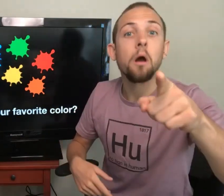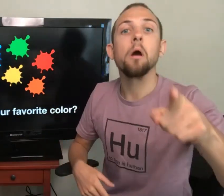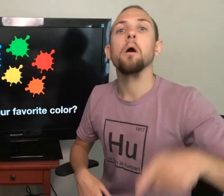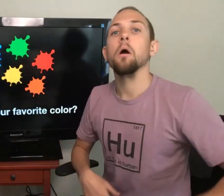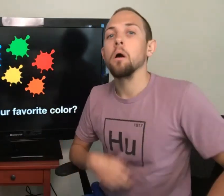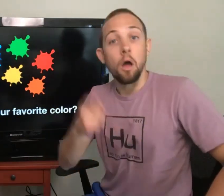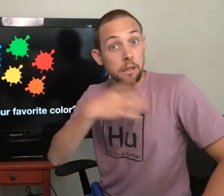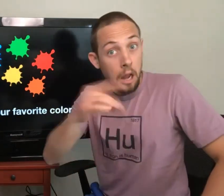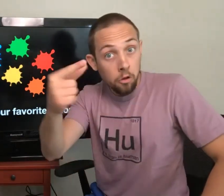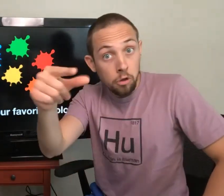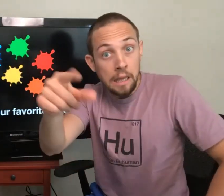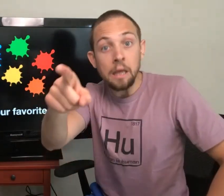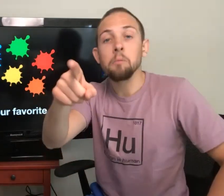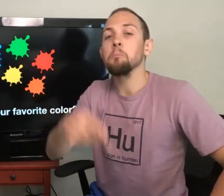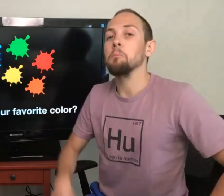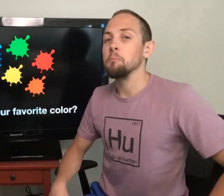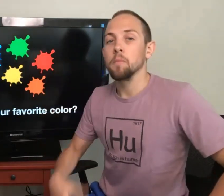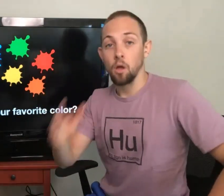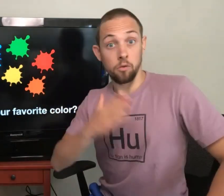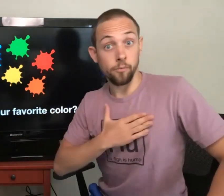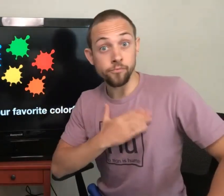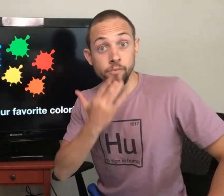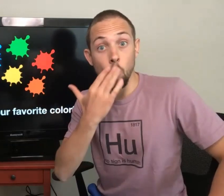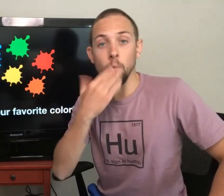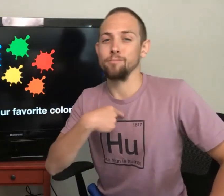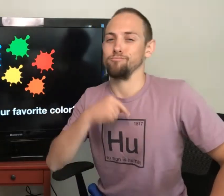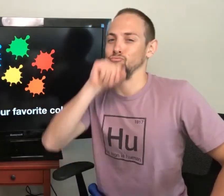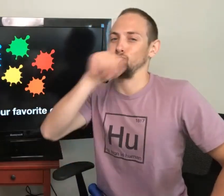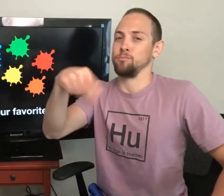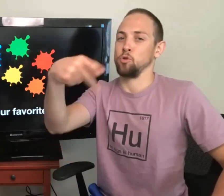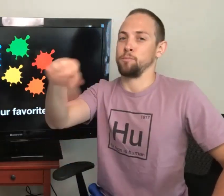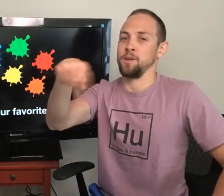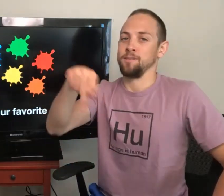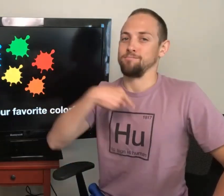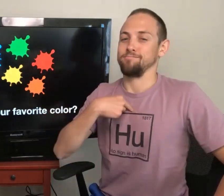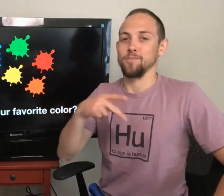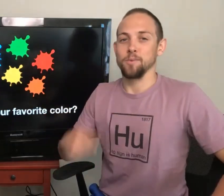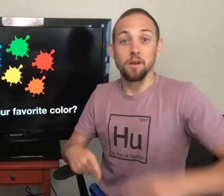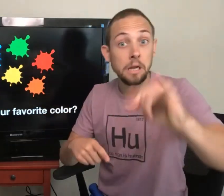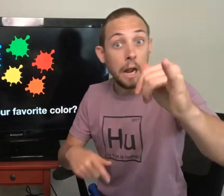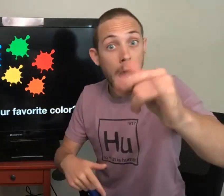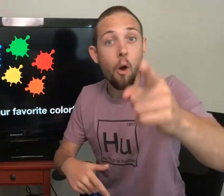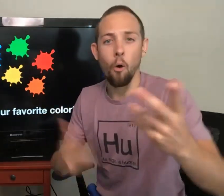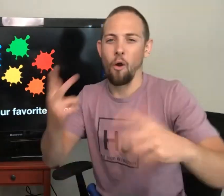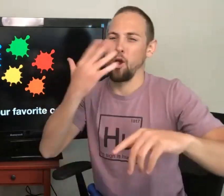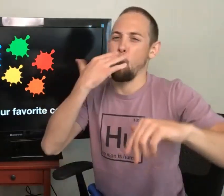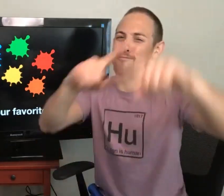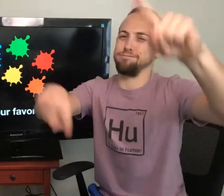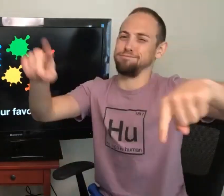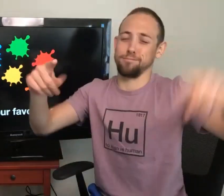is it? Oh, someone else said they like blue. Someone likes green. My favorite color is purple. Oh, I see